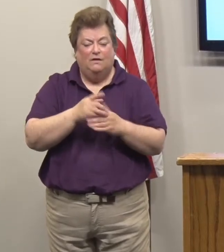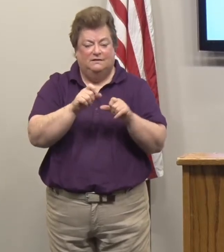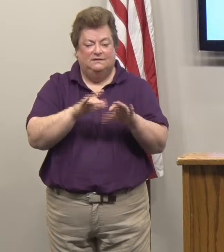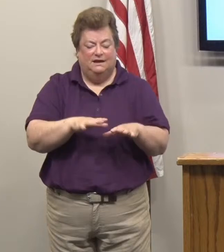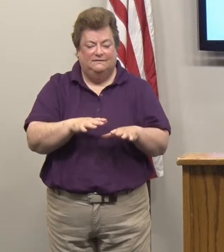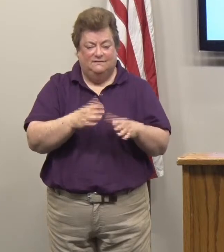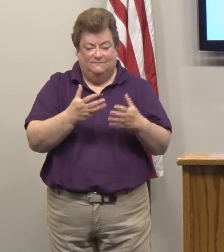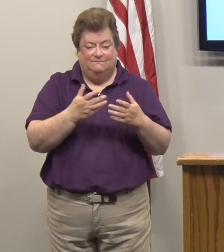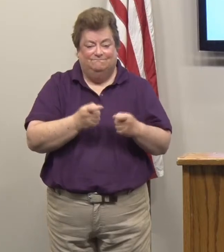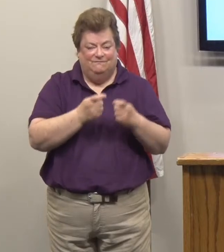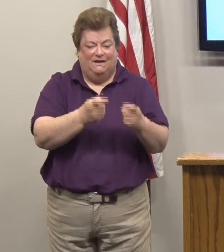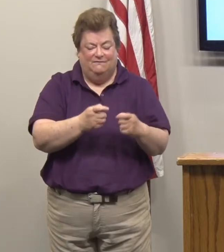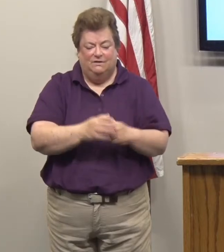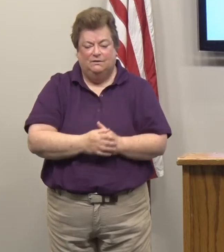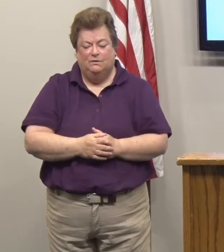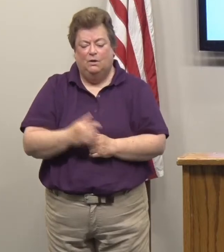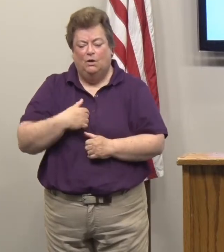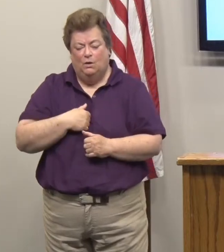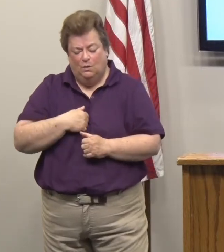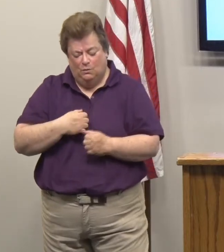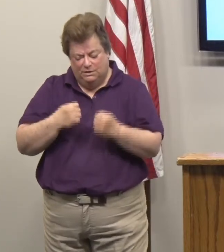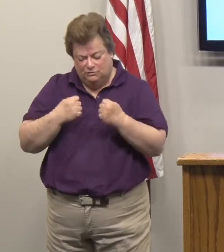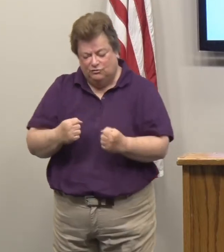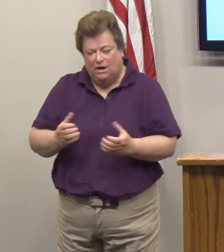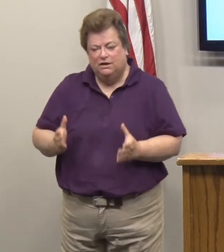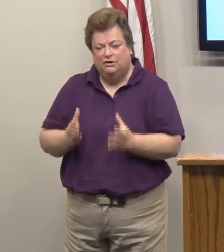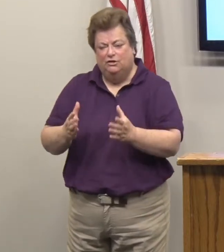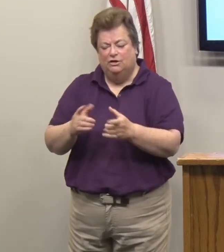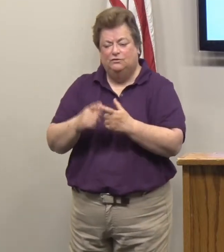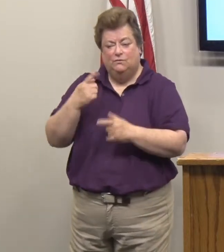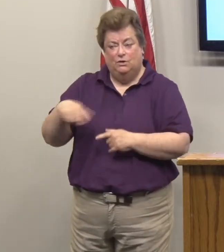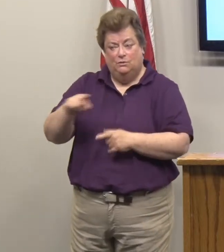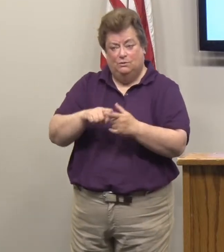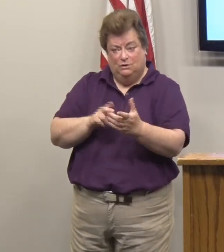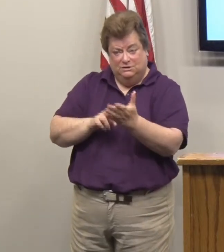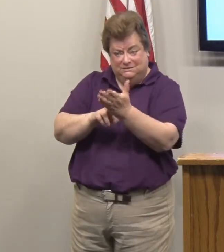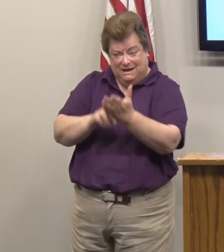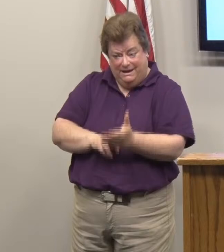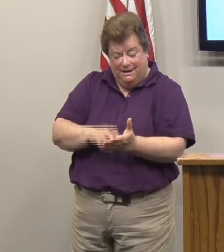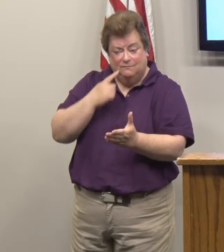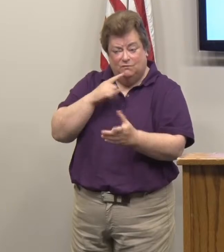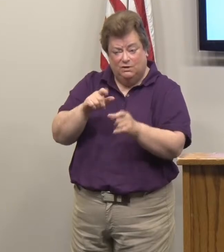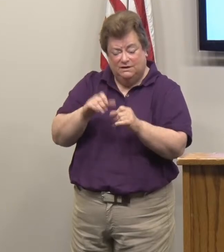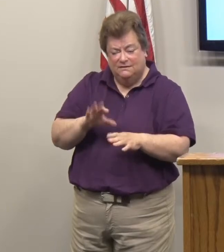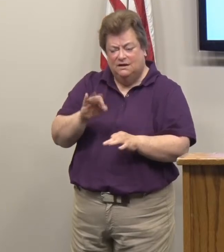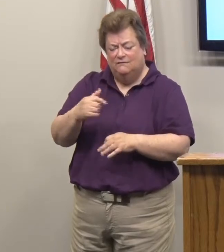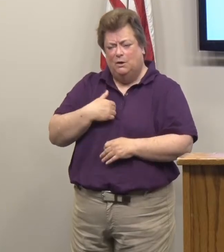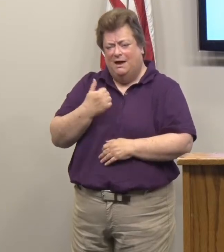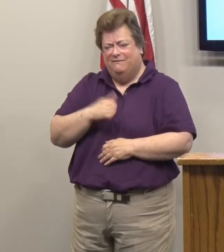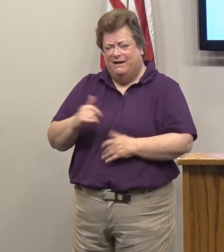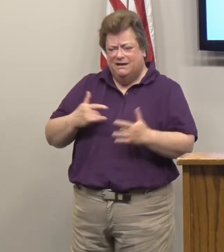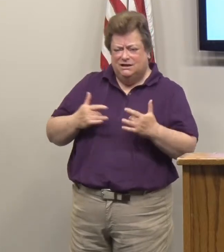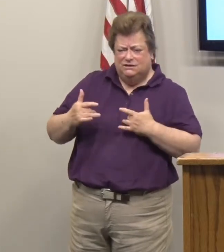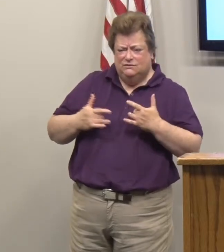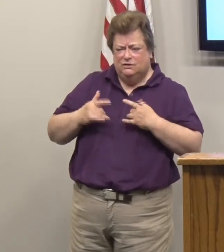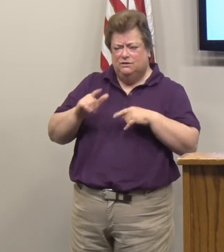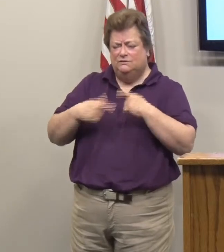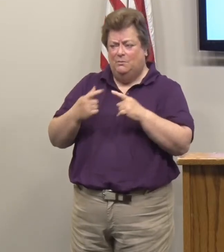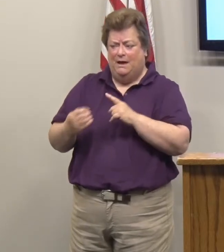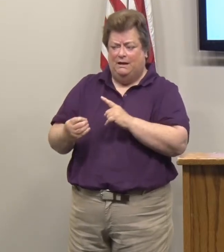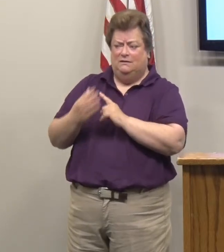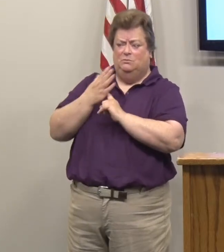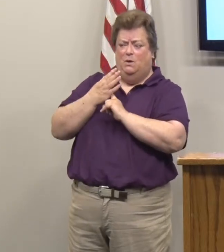the month of May, nearly 12,000 COVID-19 tests were conducted in Lancaster County. That's about 72% of